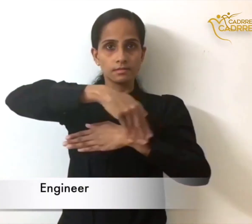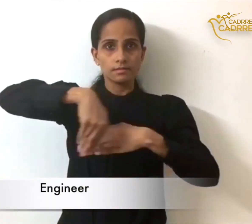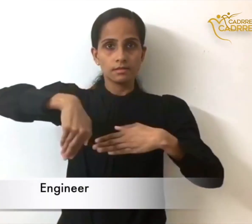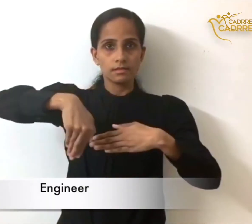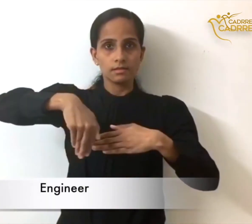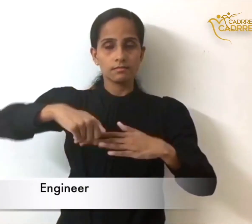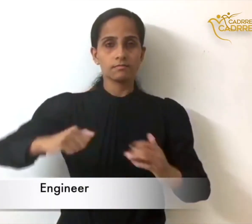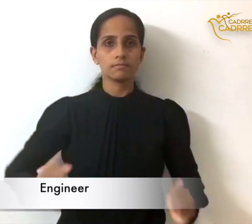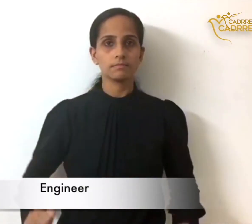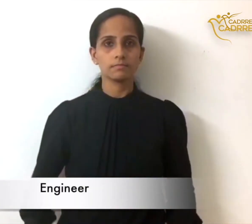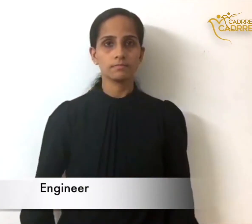engineer,